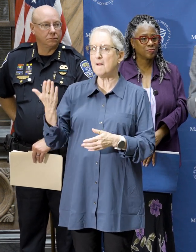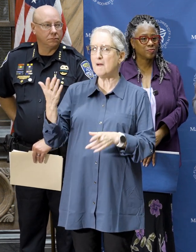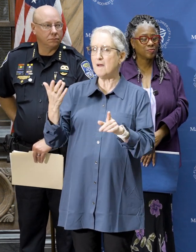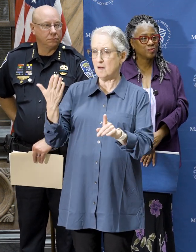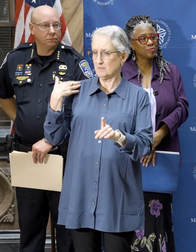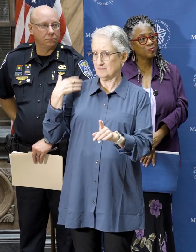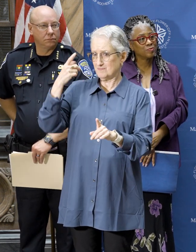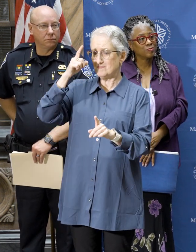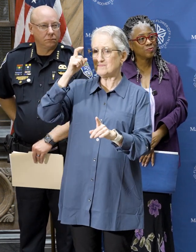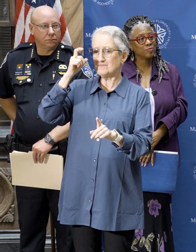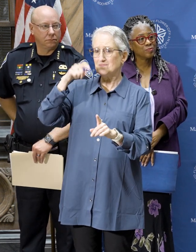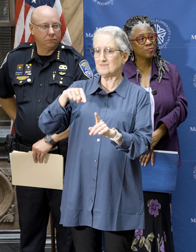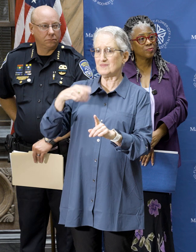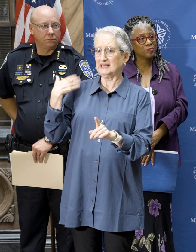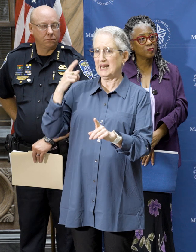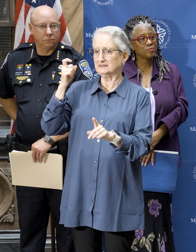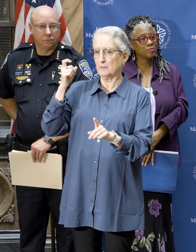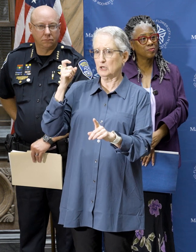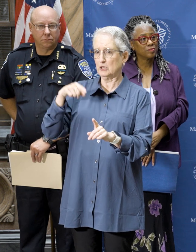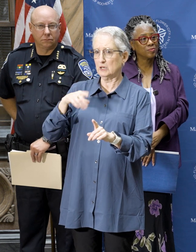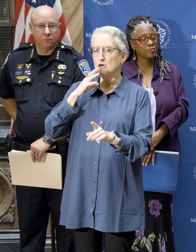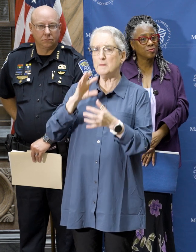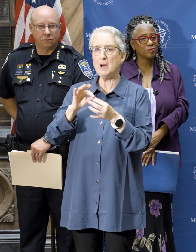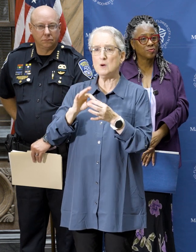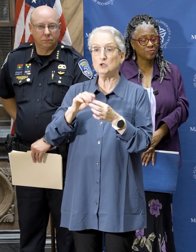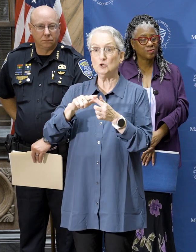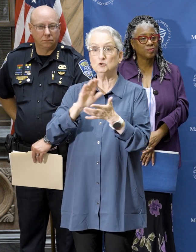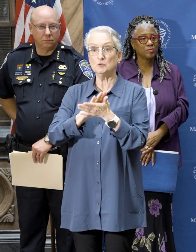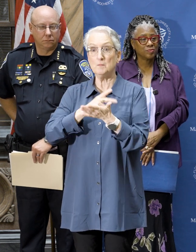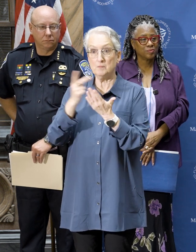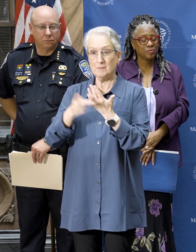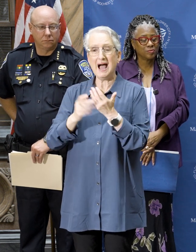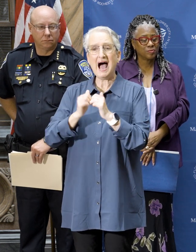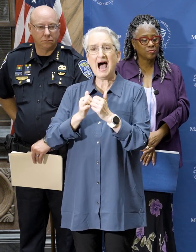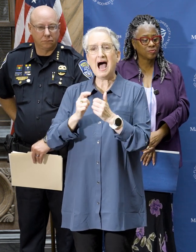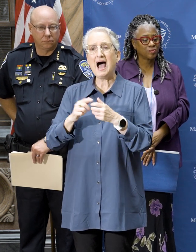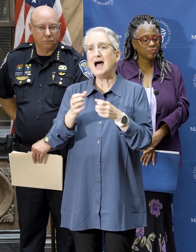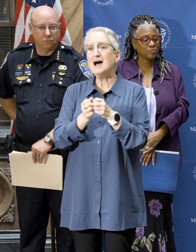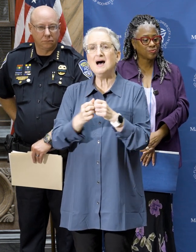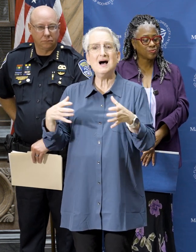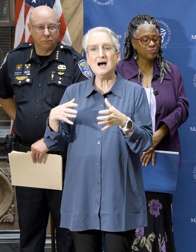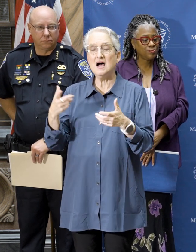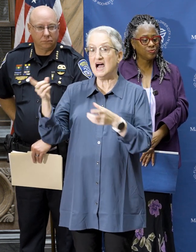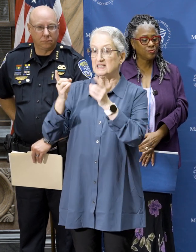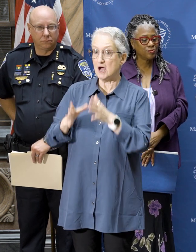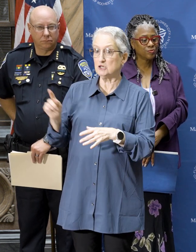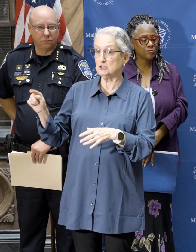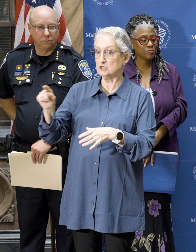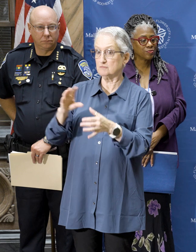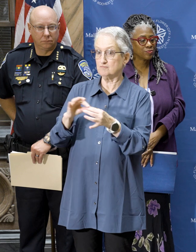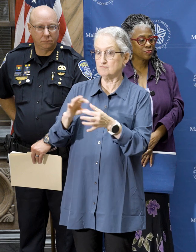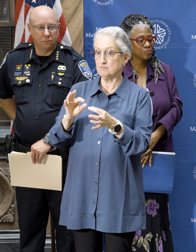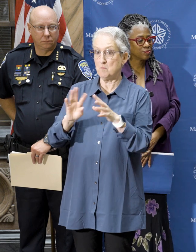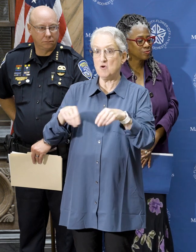towards the end of the summer, we talked about our school-based program and how that was going to be expanding, and Zeke gave an outline on that. He's now here, he can give you an update on that